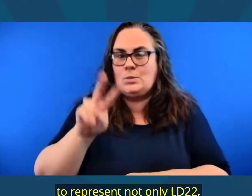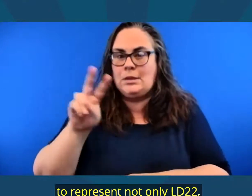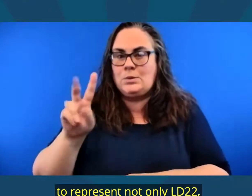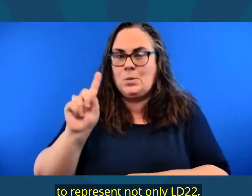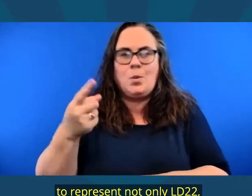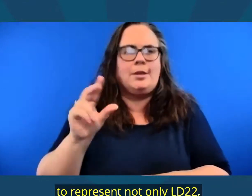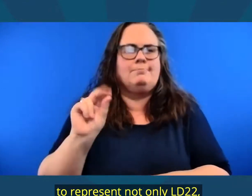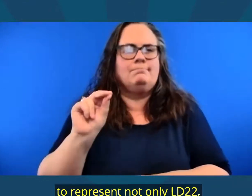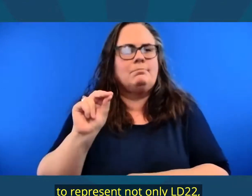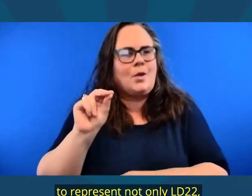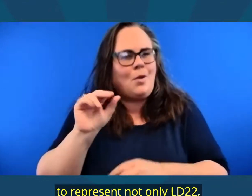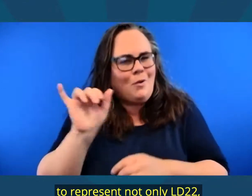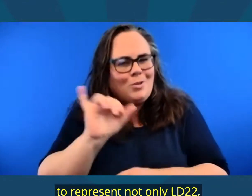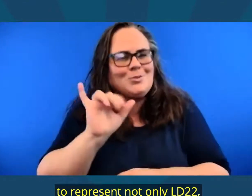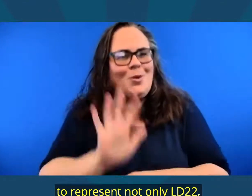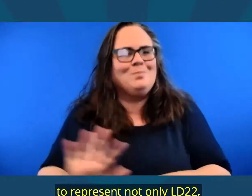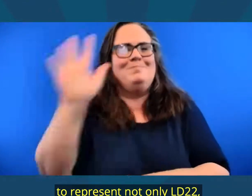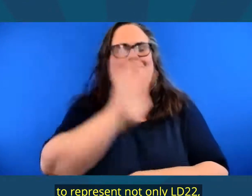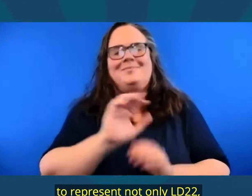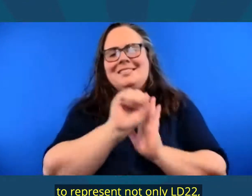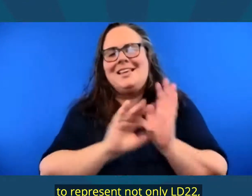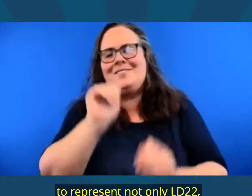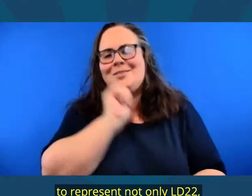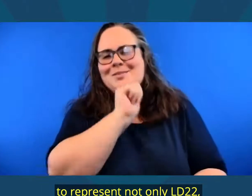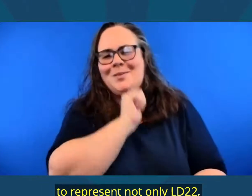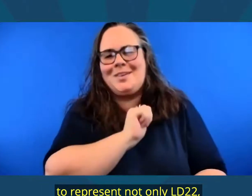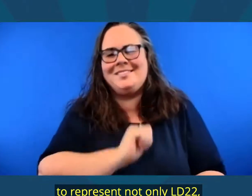LD22, but our great state of Arizona.